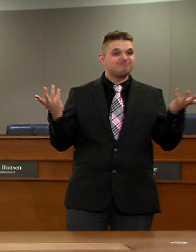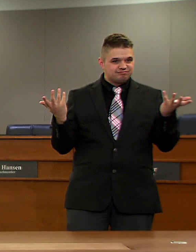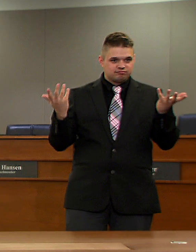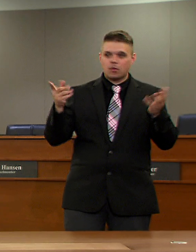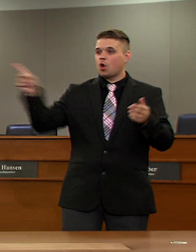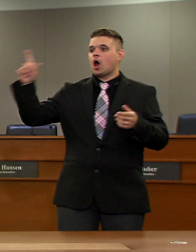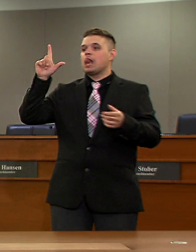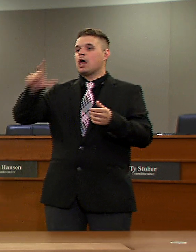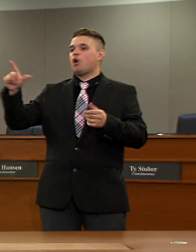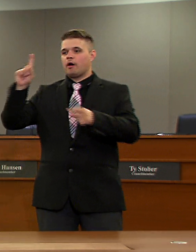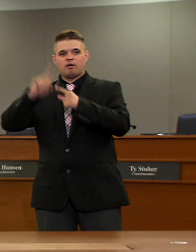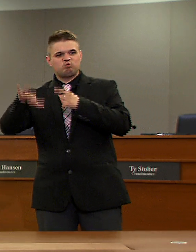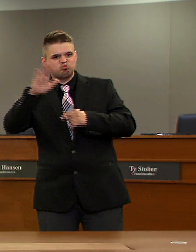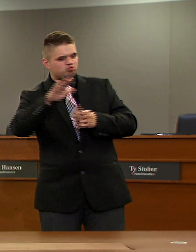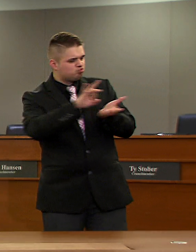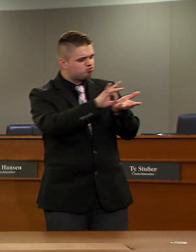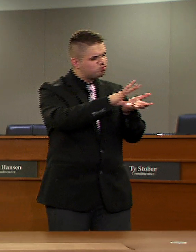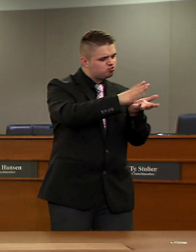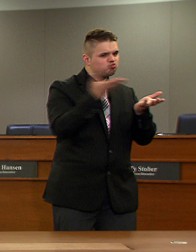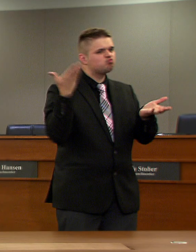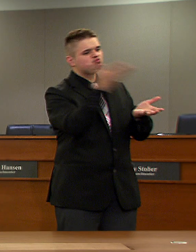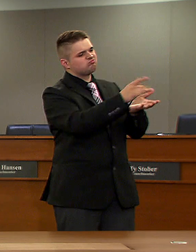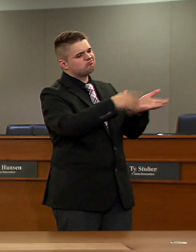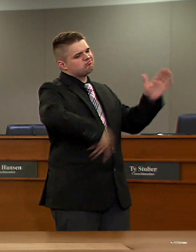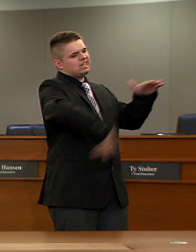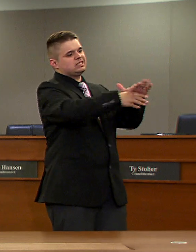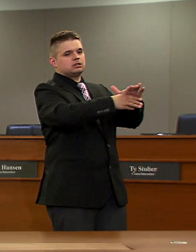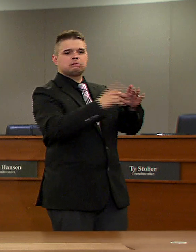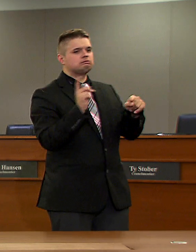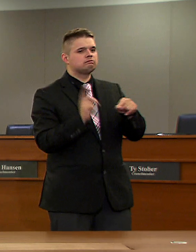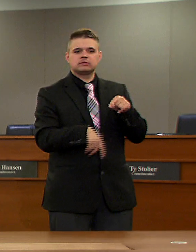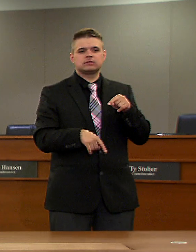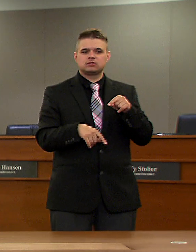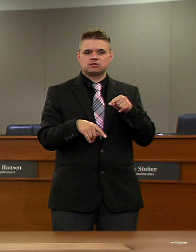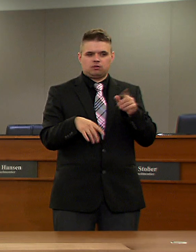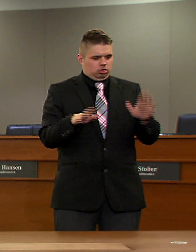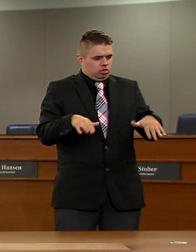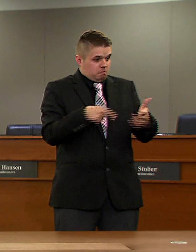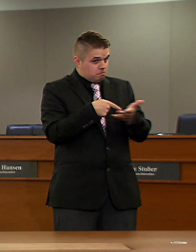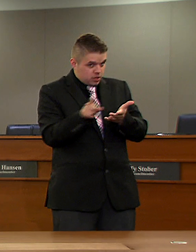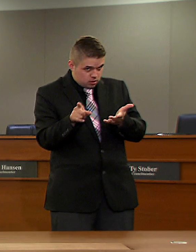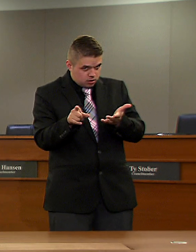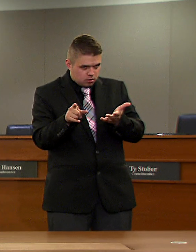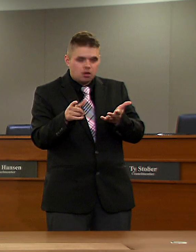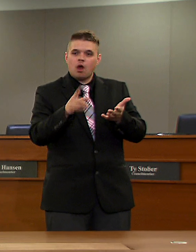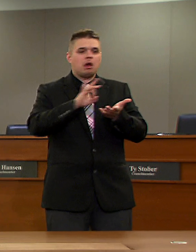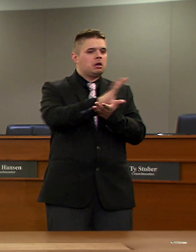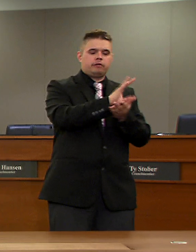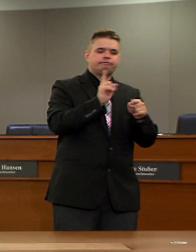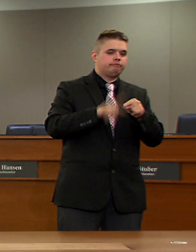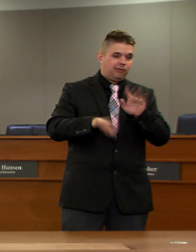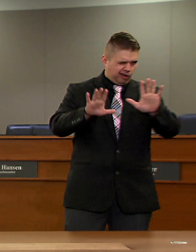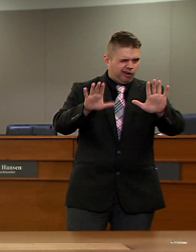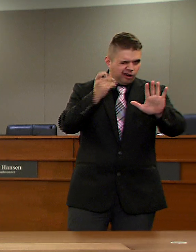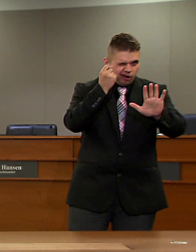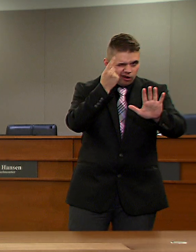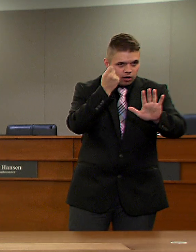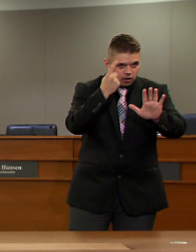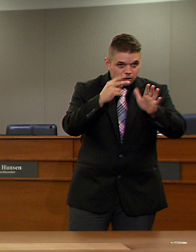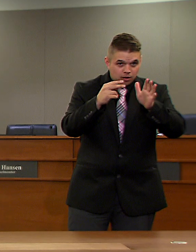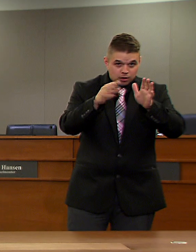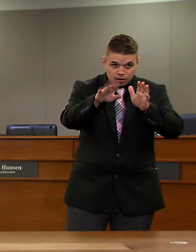notice of unlawful detainer for default payment of rent. But it doesn't mean that you